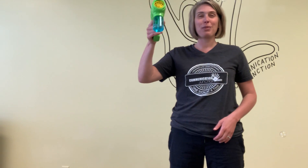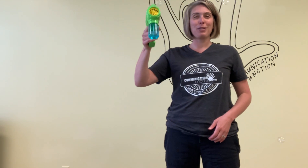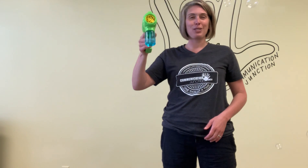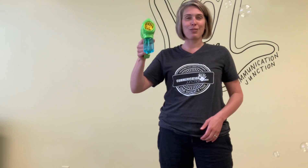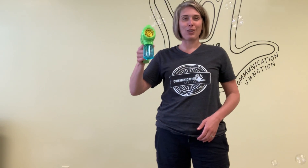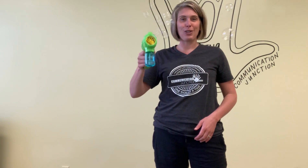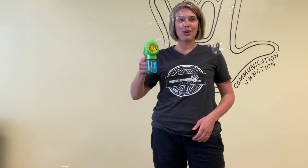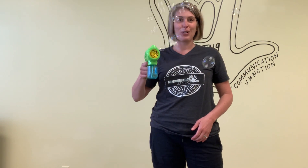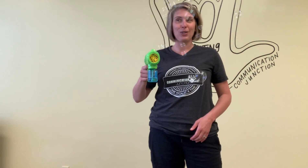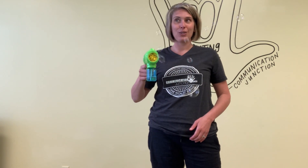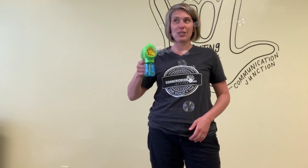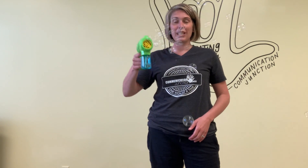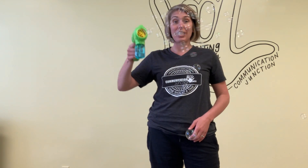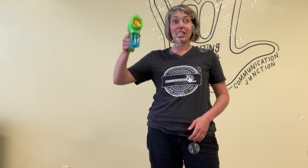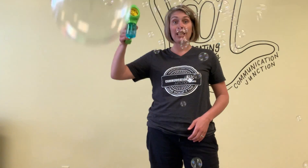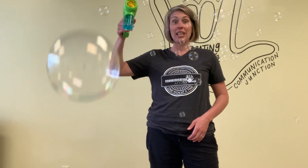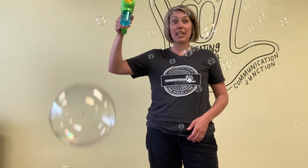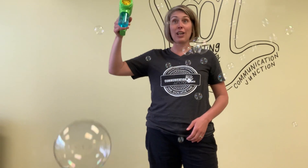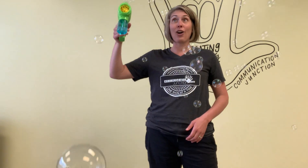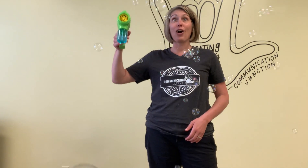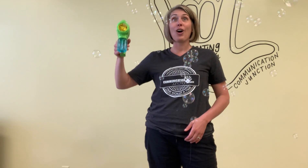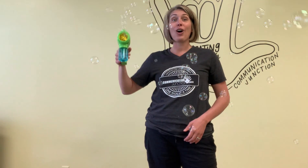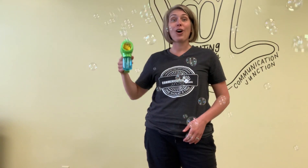Bubbles floating all